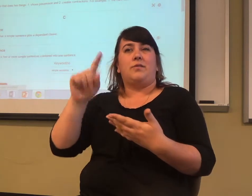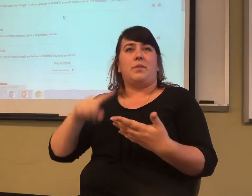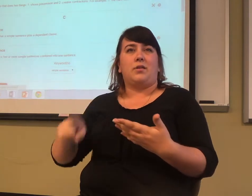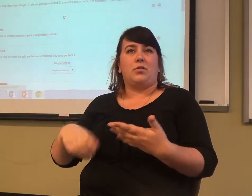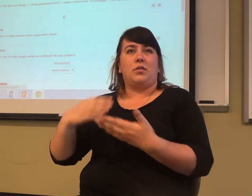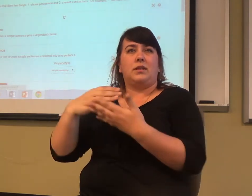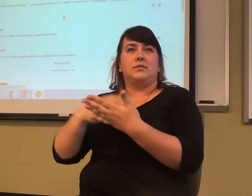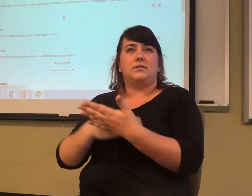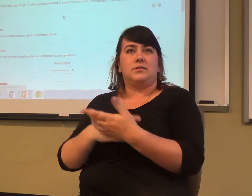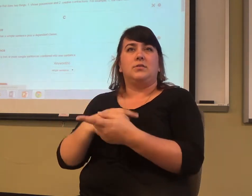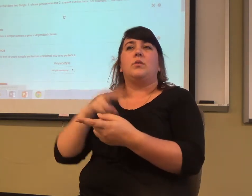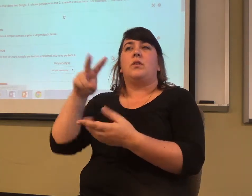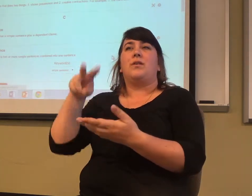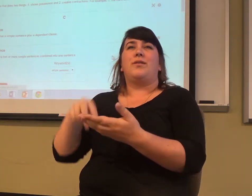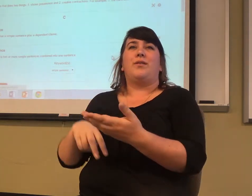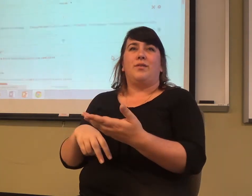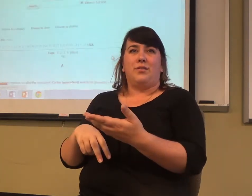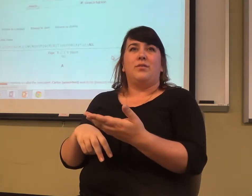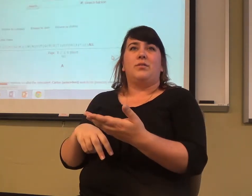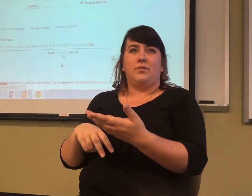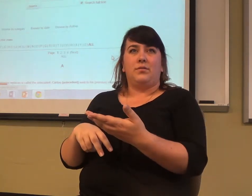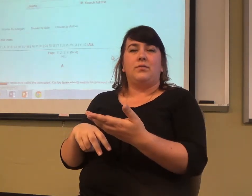that you might come across if you need a quick definition.